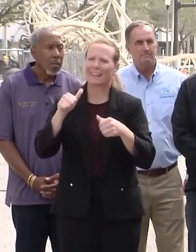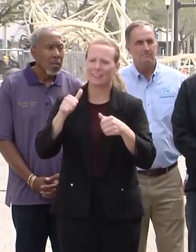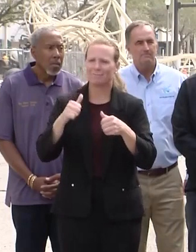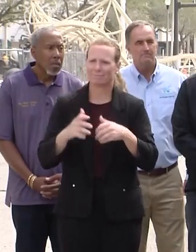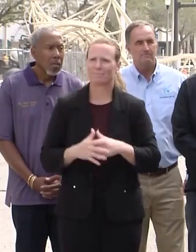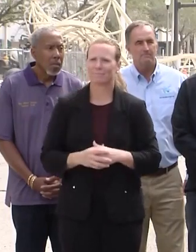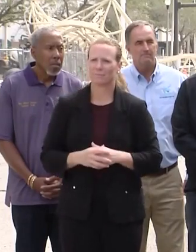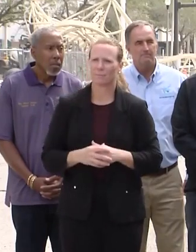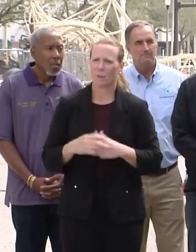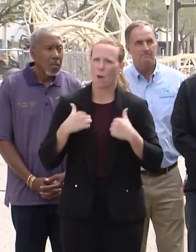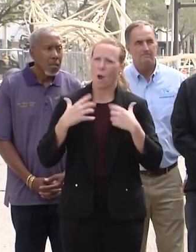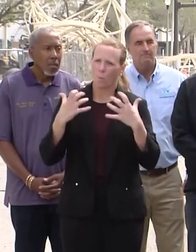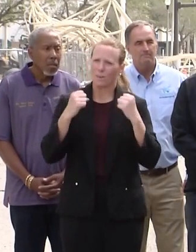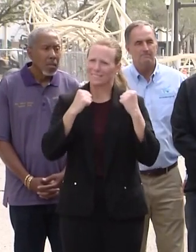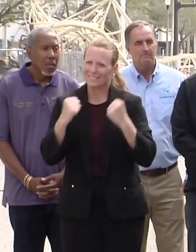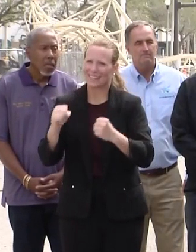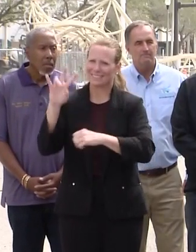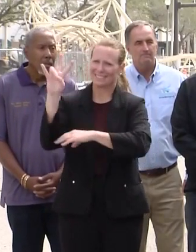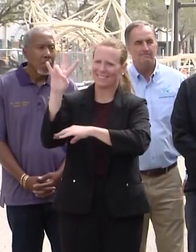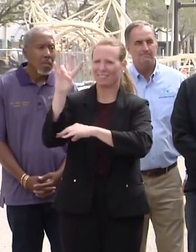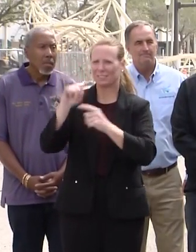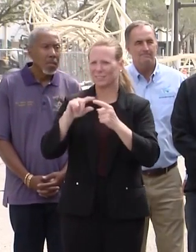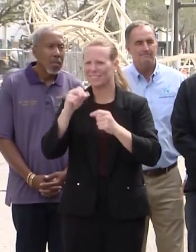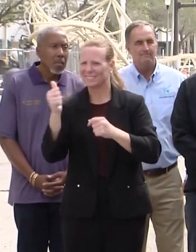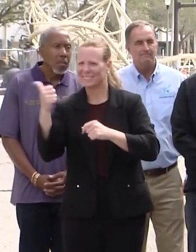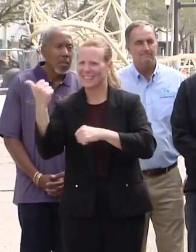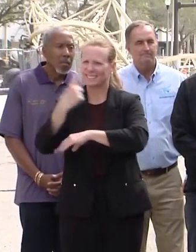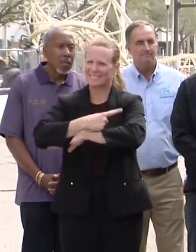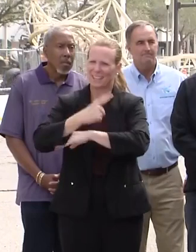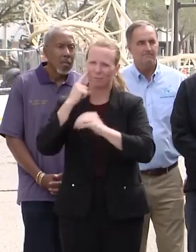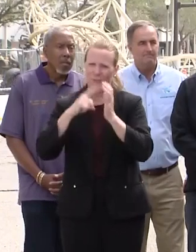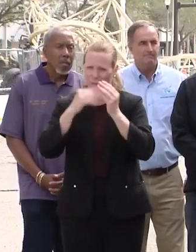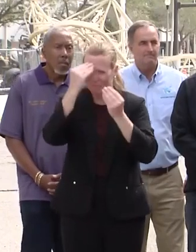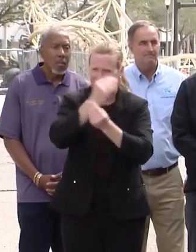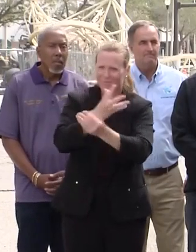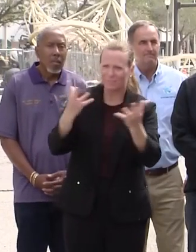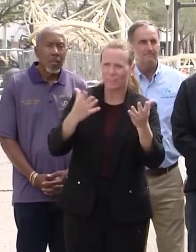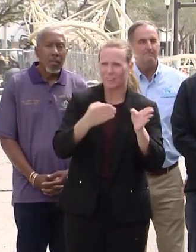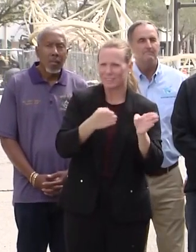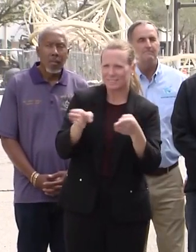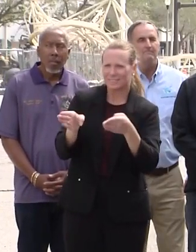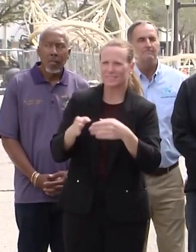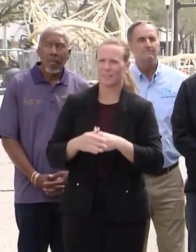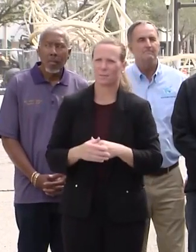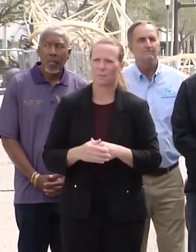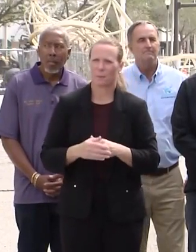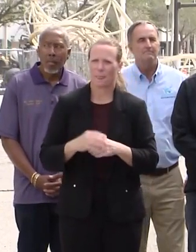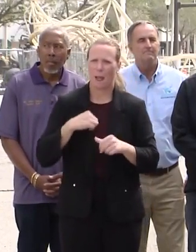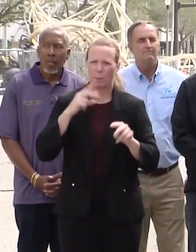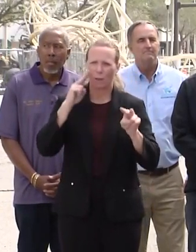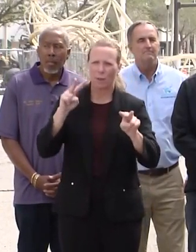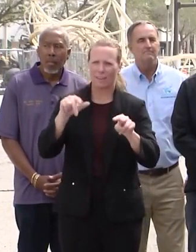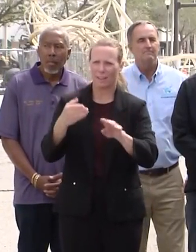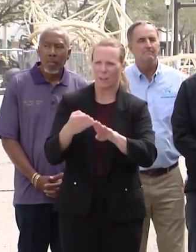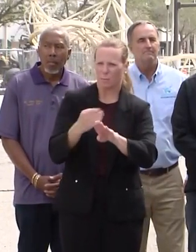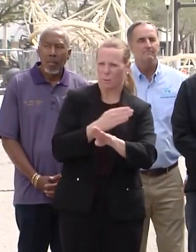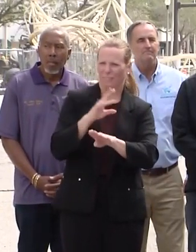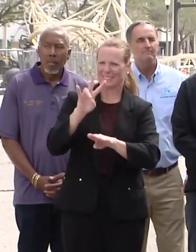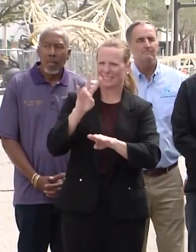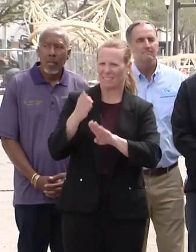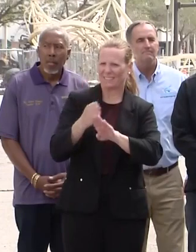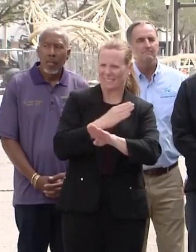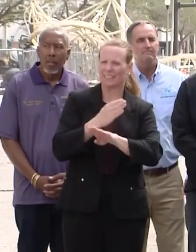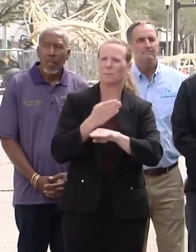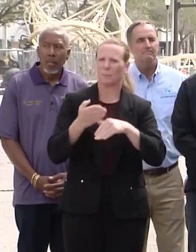strong 7 to 10 days notice that things were heading in this direction. If you go back and look at the previous 7 days prior to landfall, it